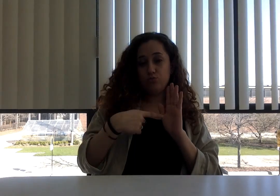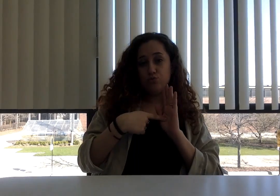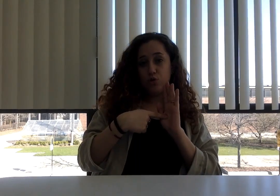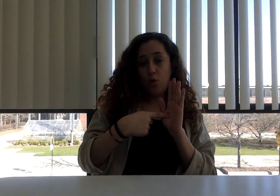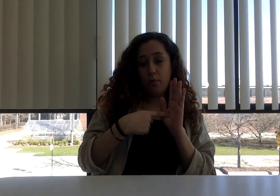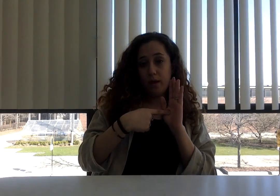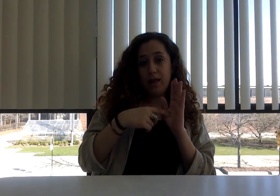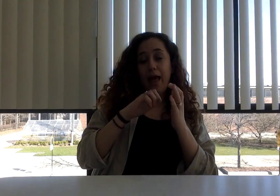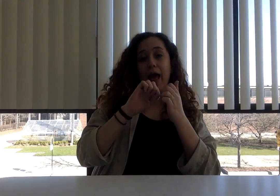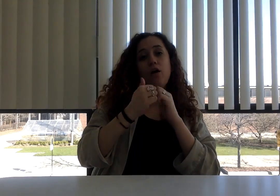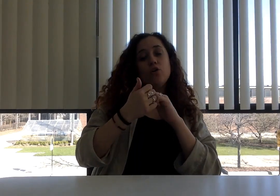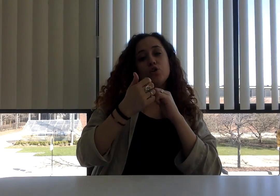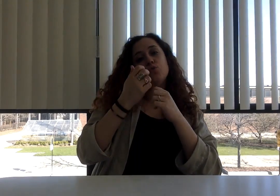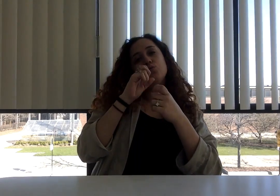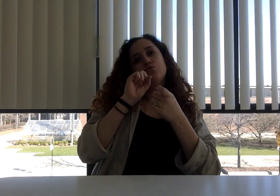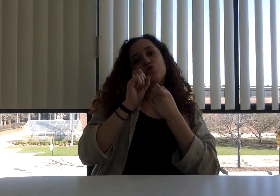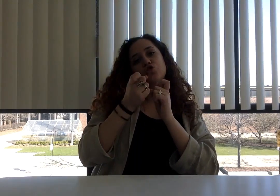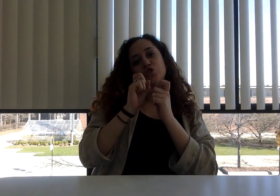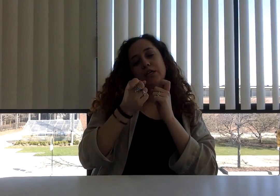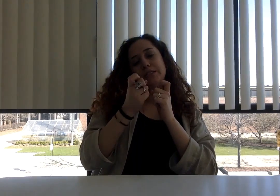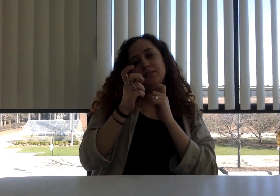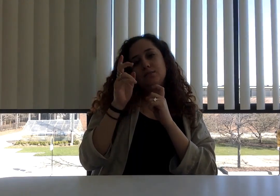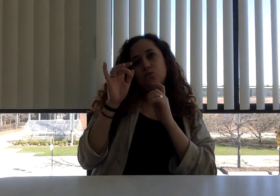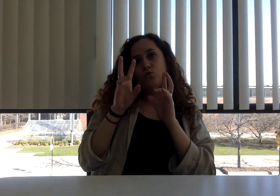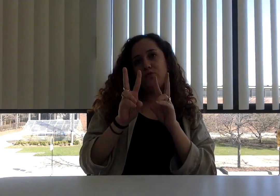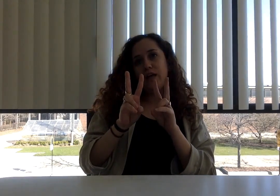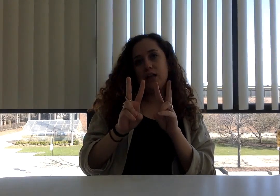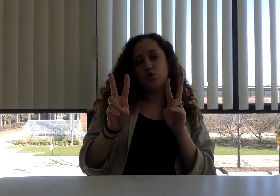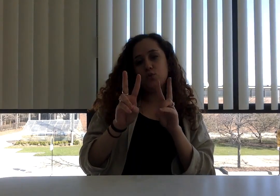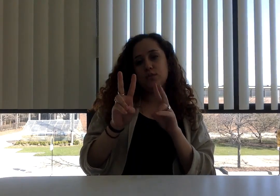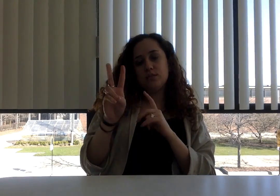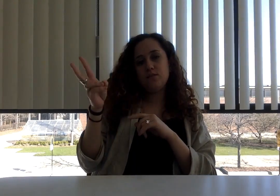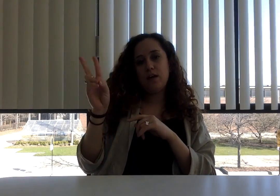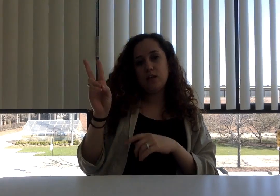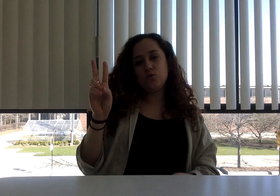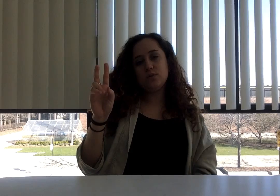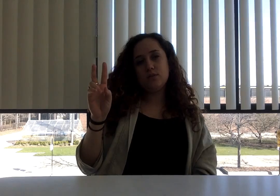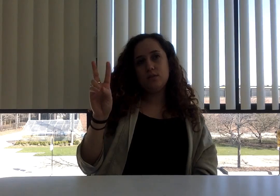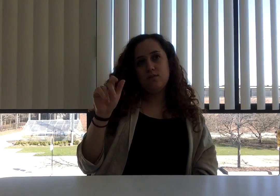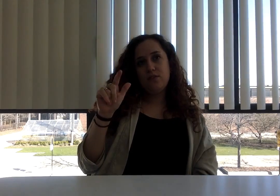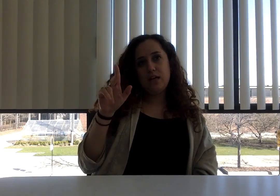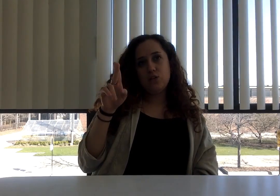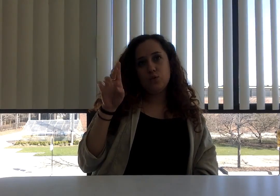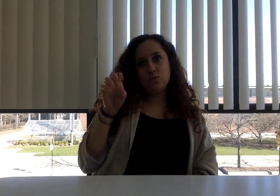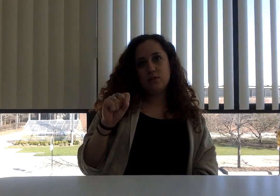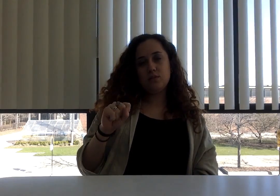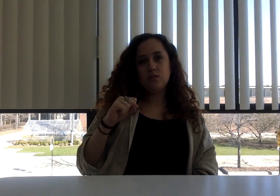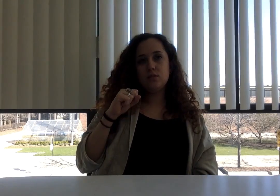adjusted those values. Right? We would never leave negative square root of negative 4 as a final answer.